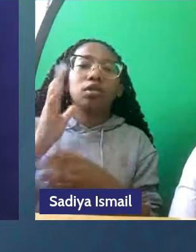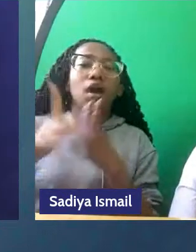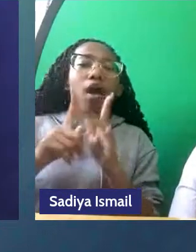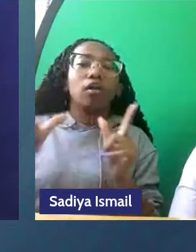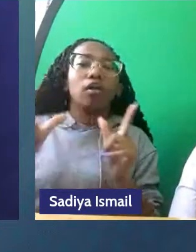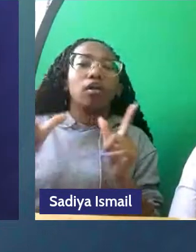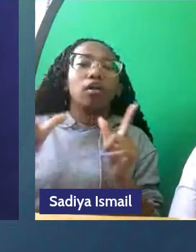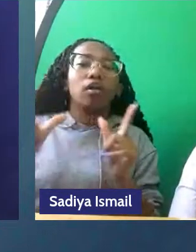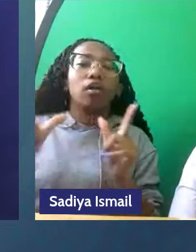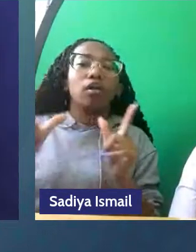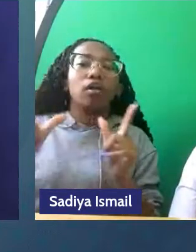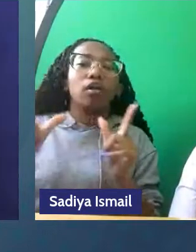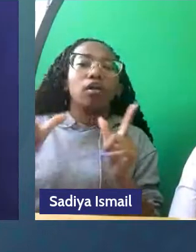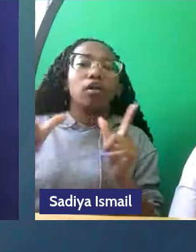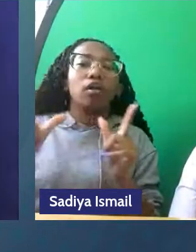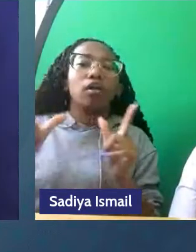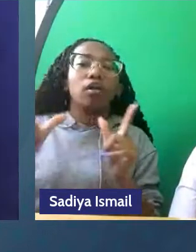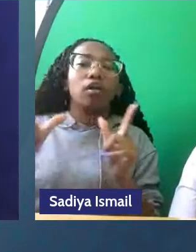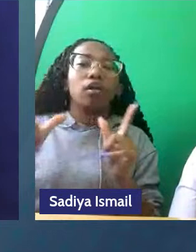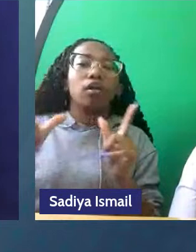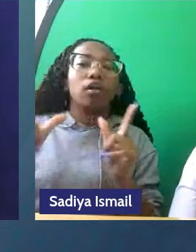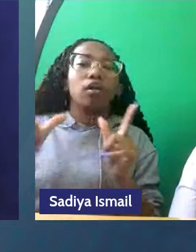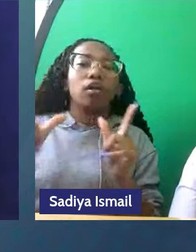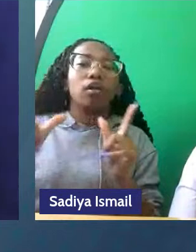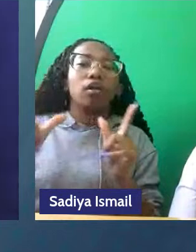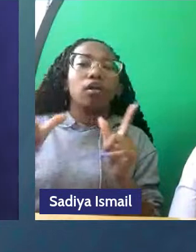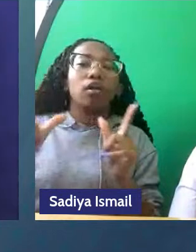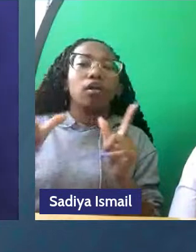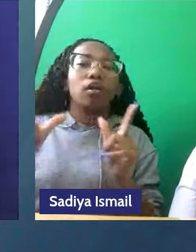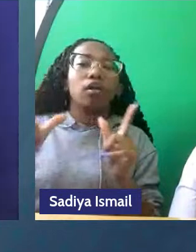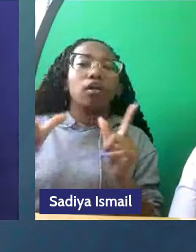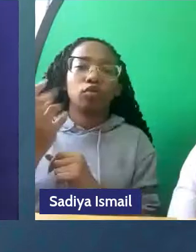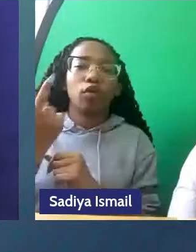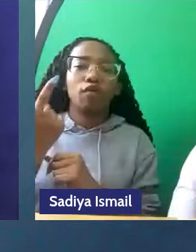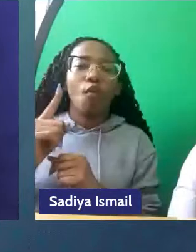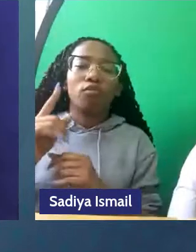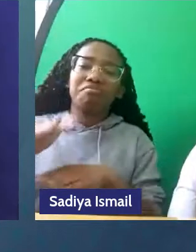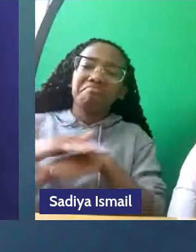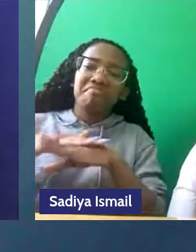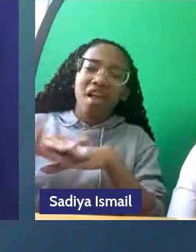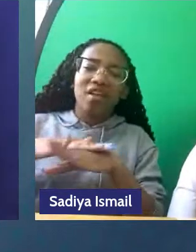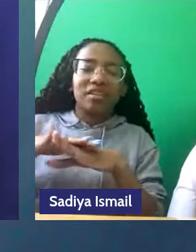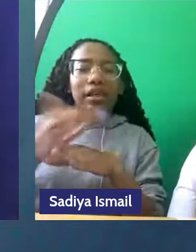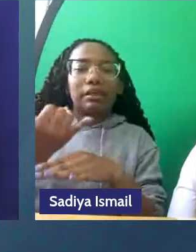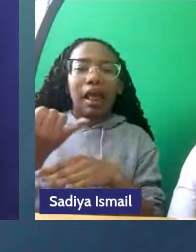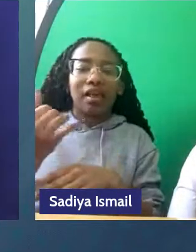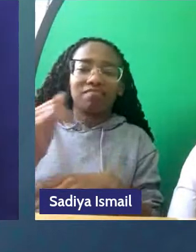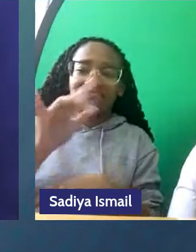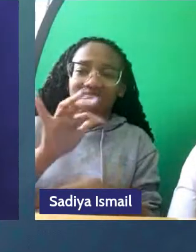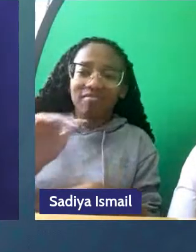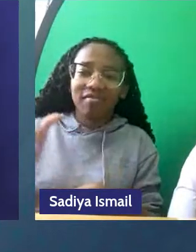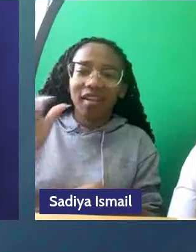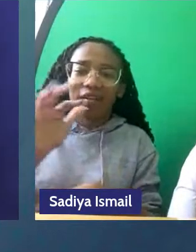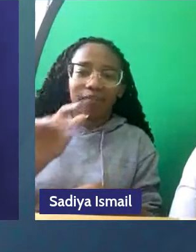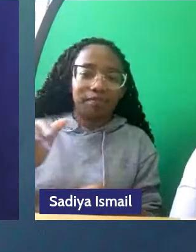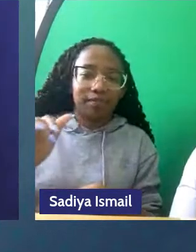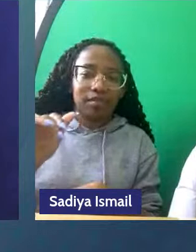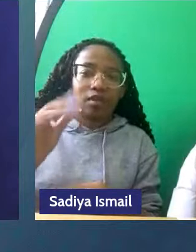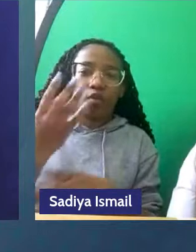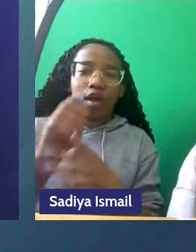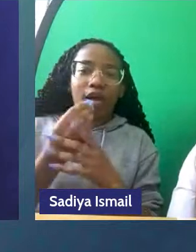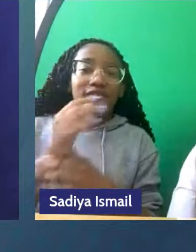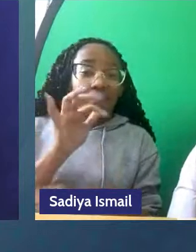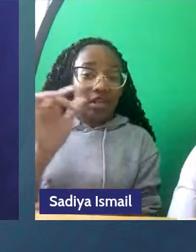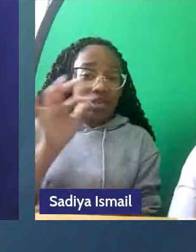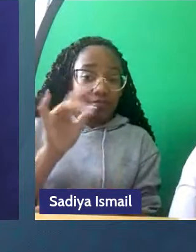quizzes, just to make the community aware also for basic concepts like the alphabets. We have something called